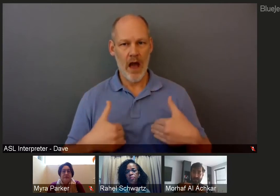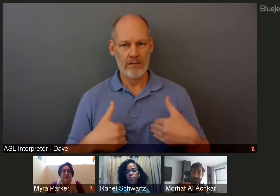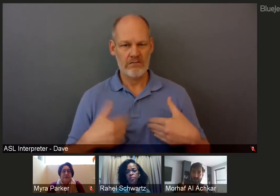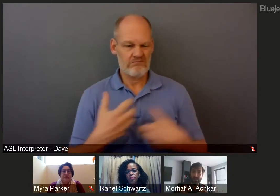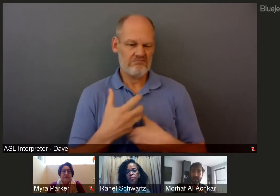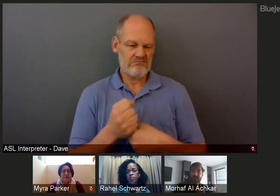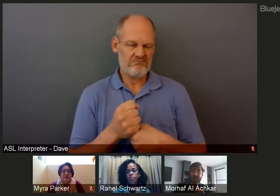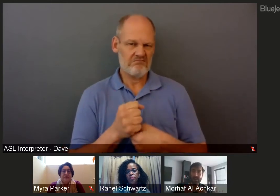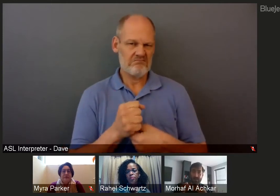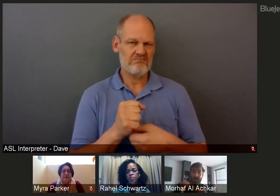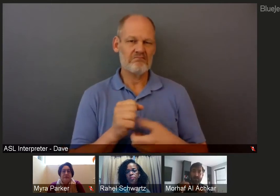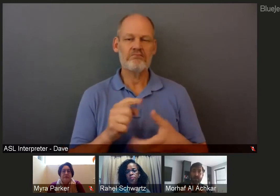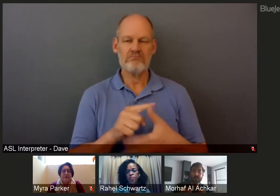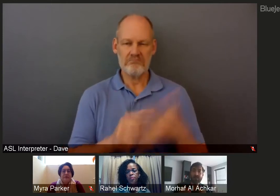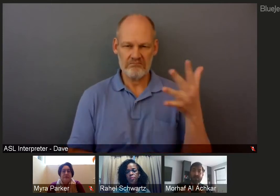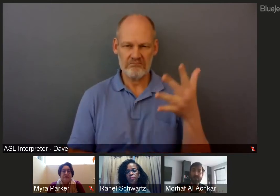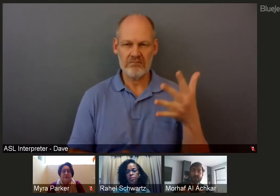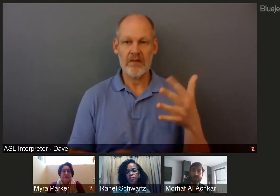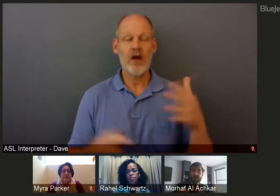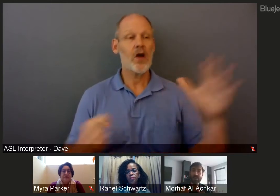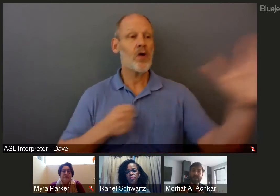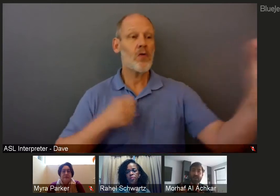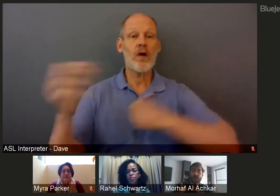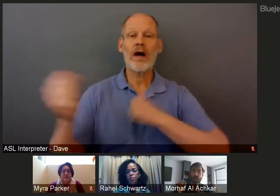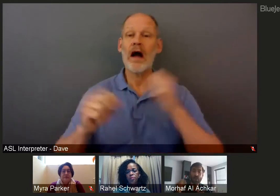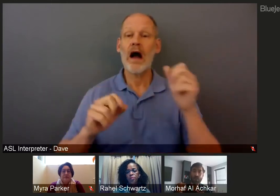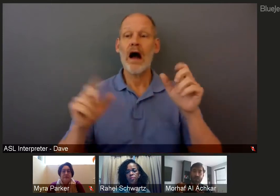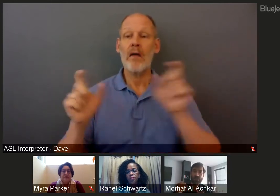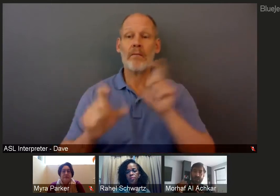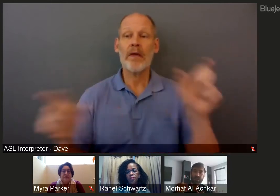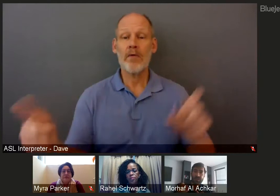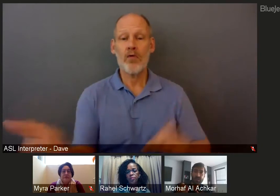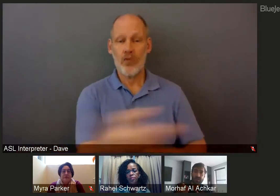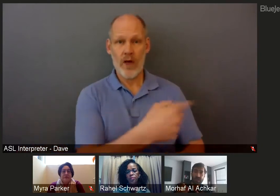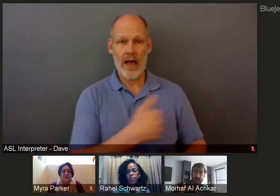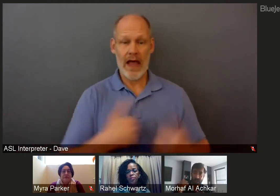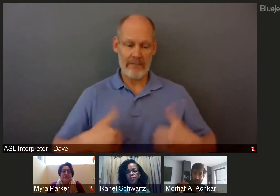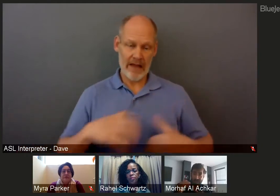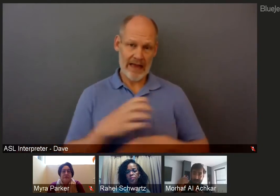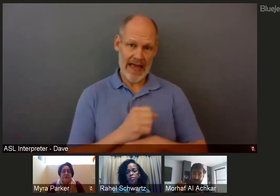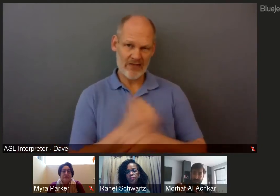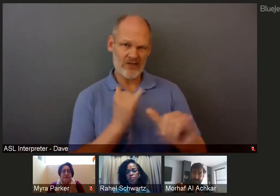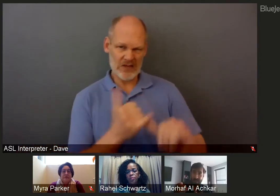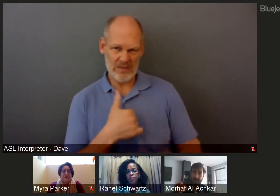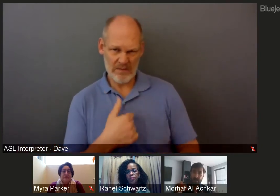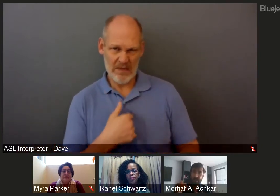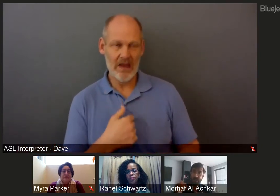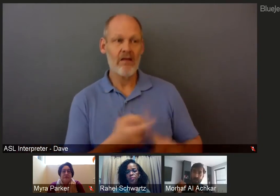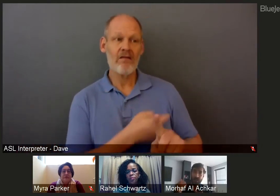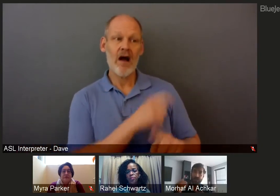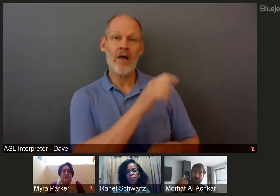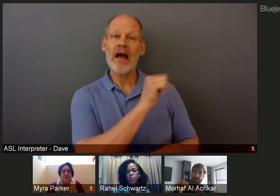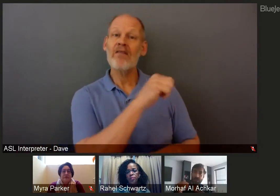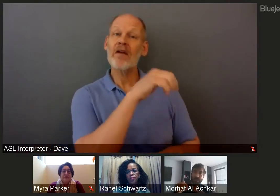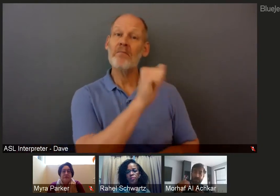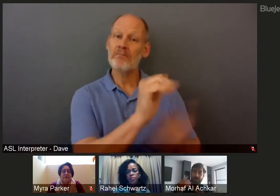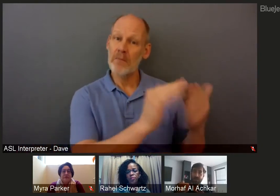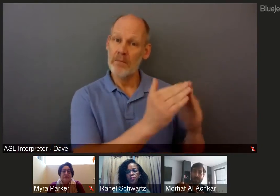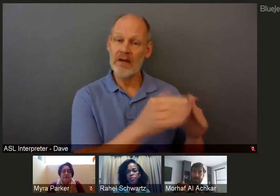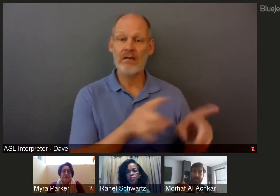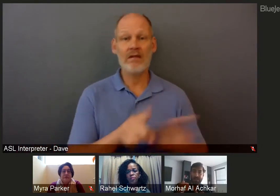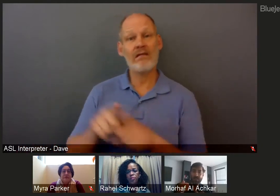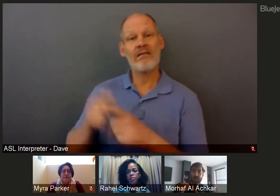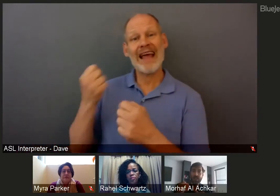cancer, similar to mine, from African American communities. We also interviewed activists in the community. We're interviewing